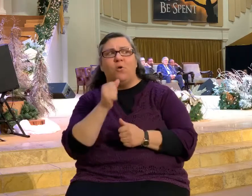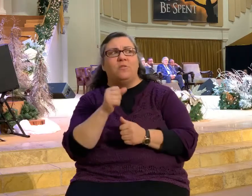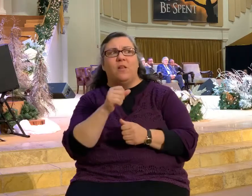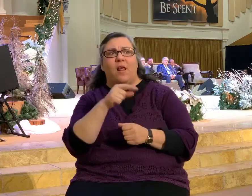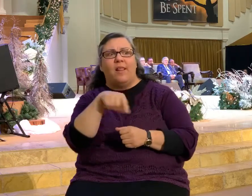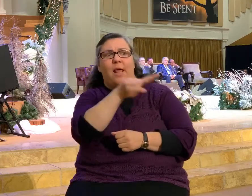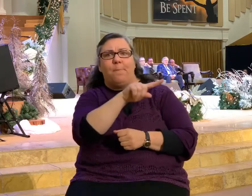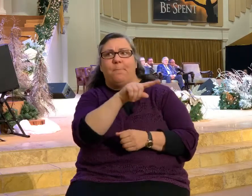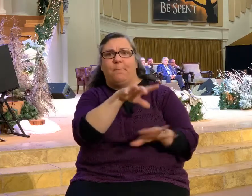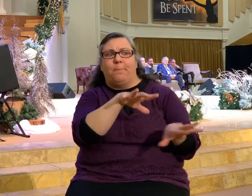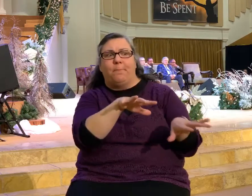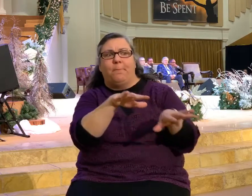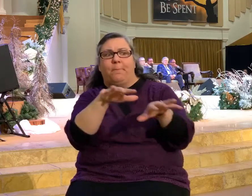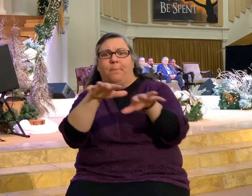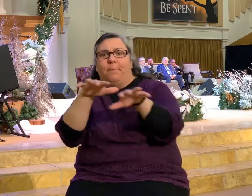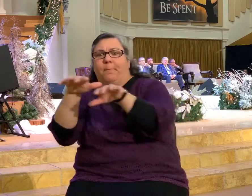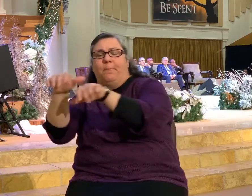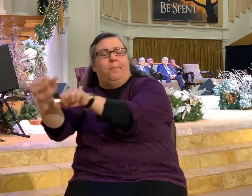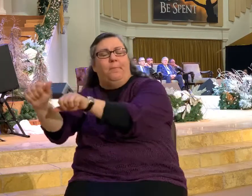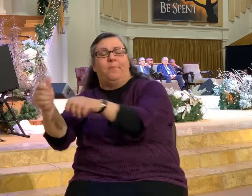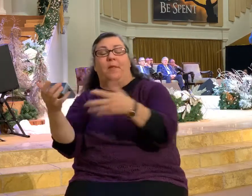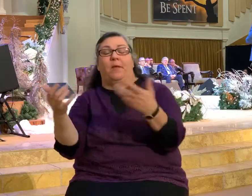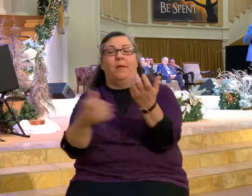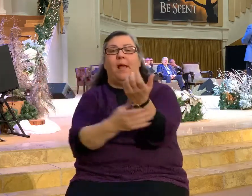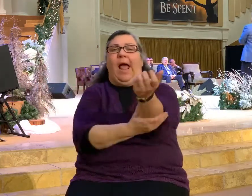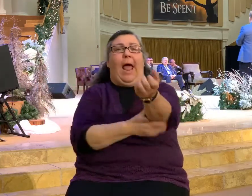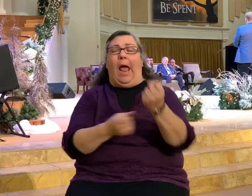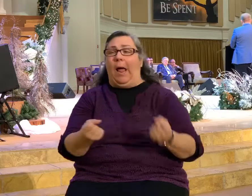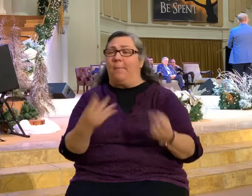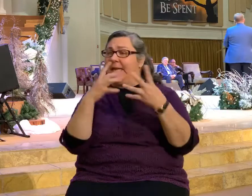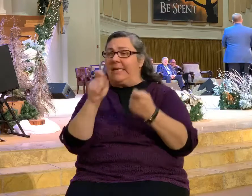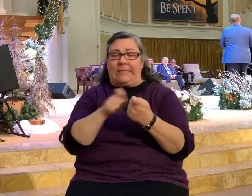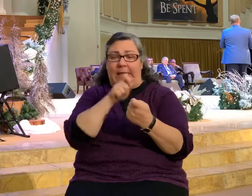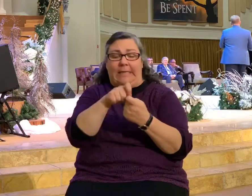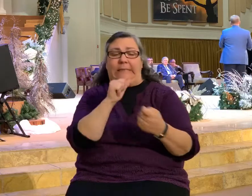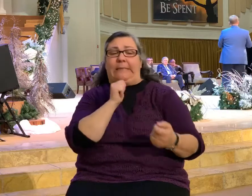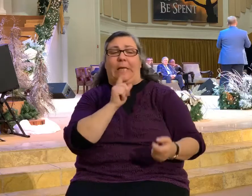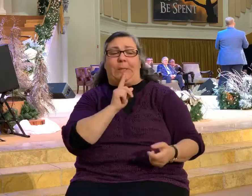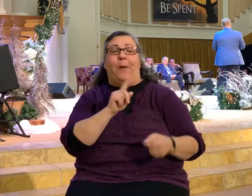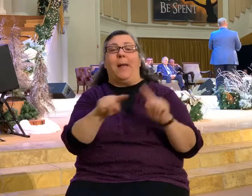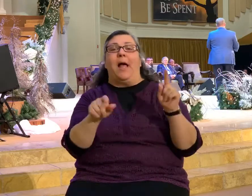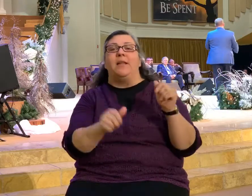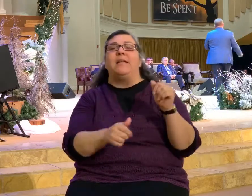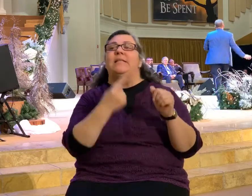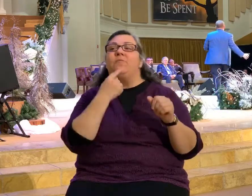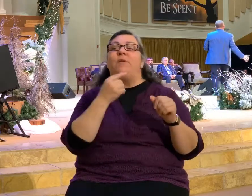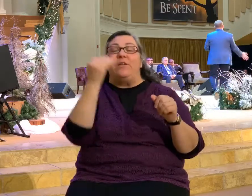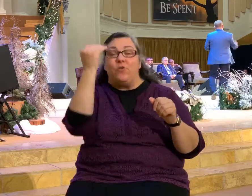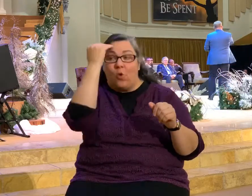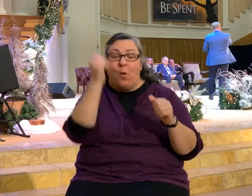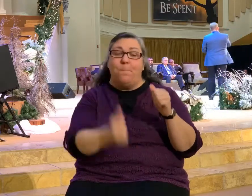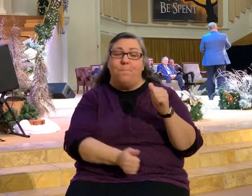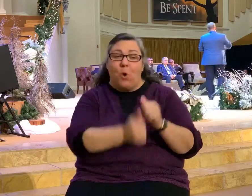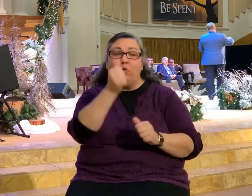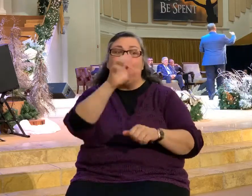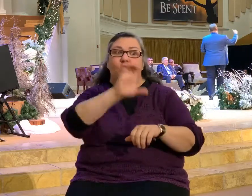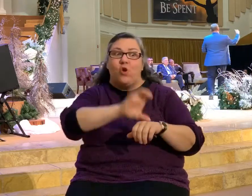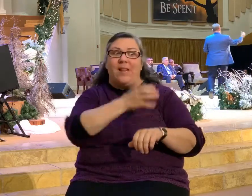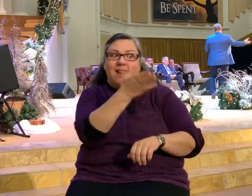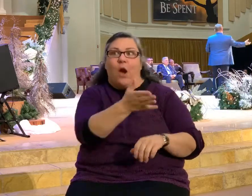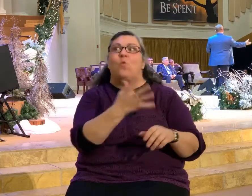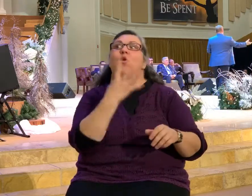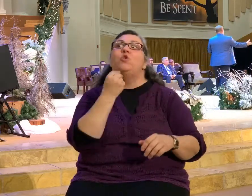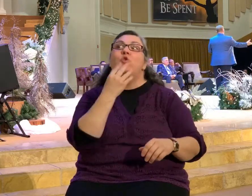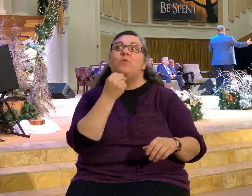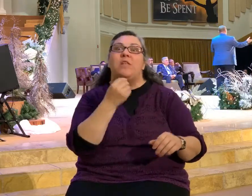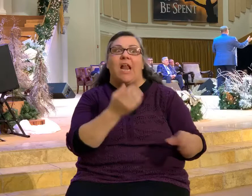been a handful. We don't really know. But we know the majority of the Roman church was Jewish. They're kicked out. All